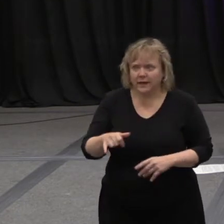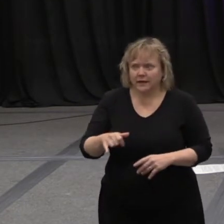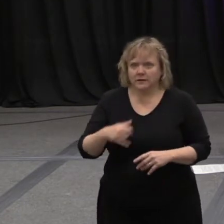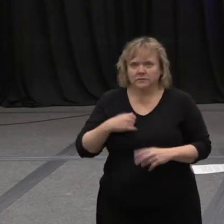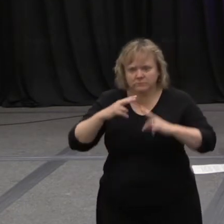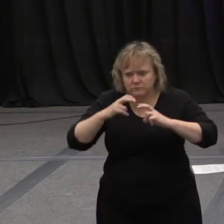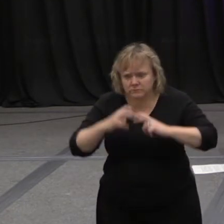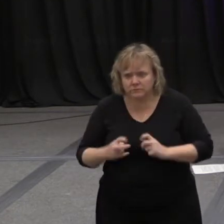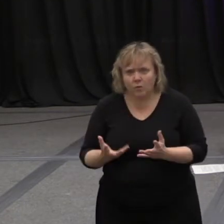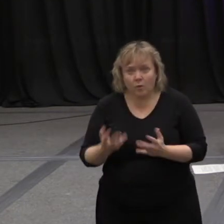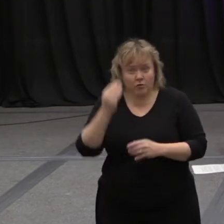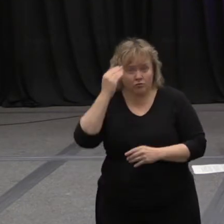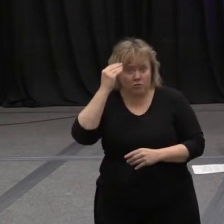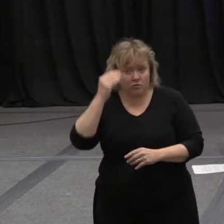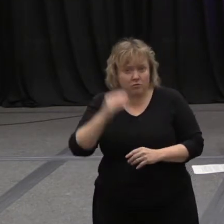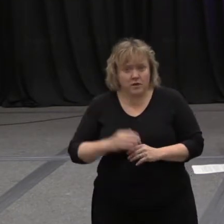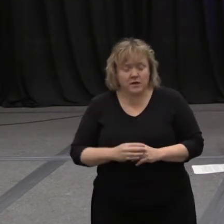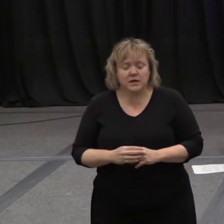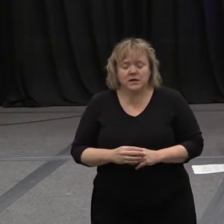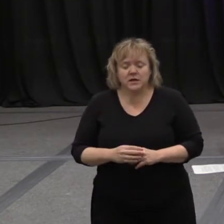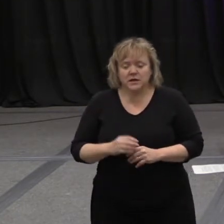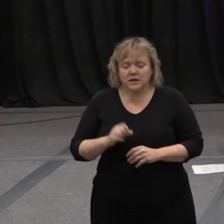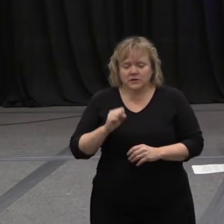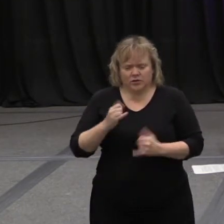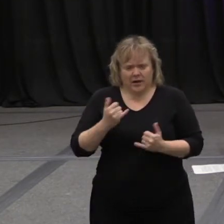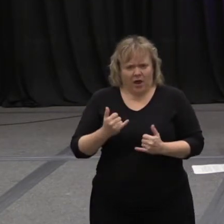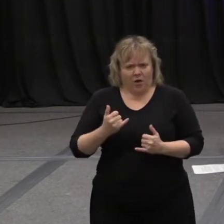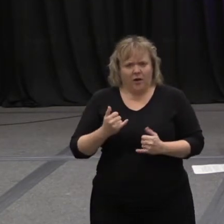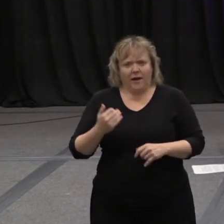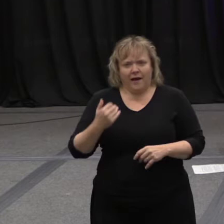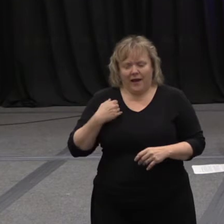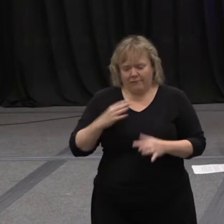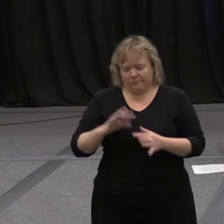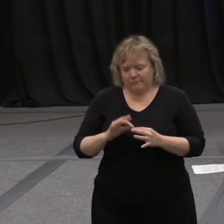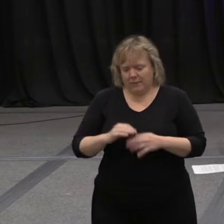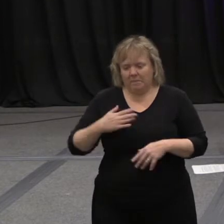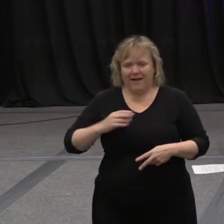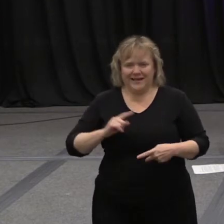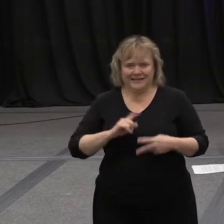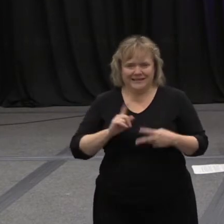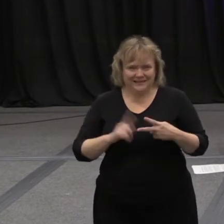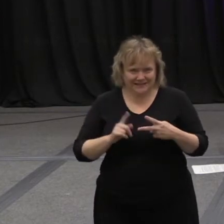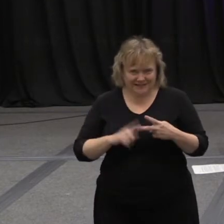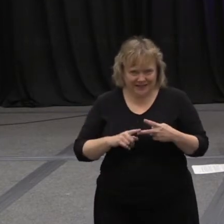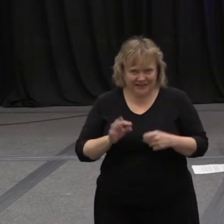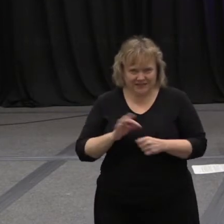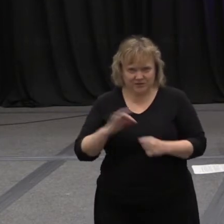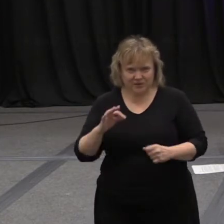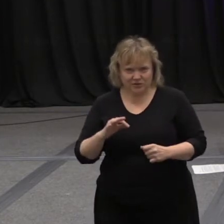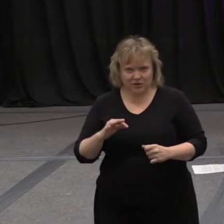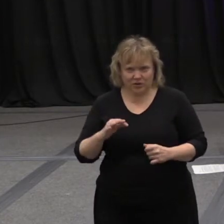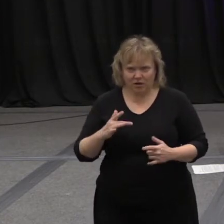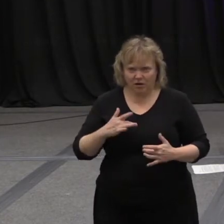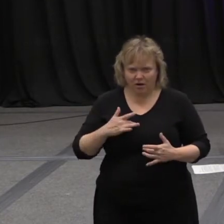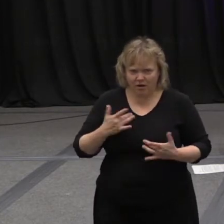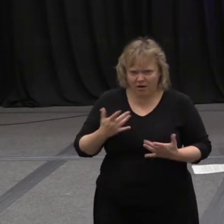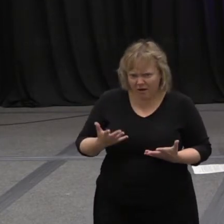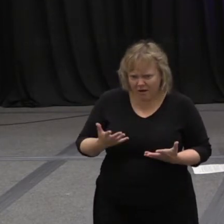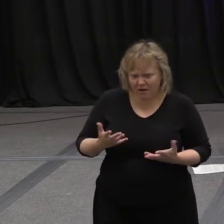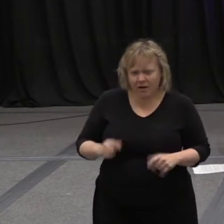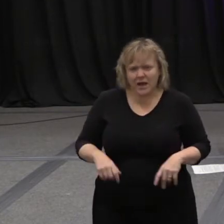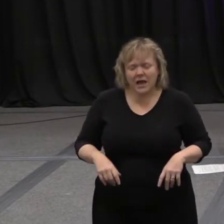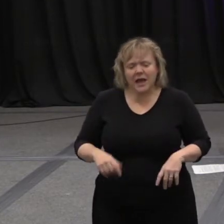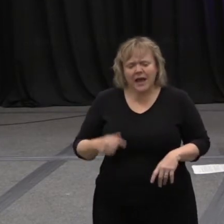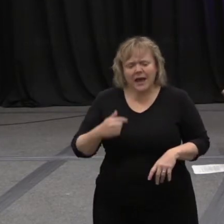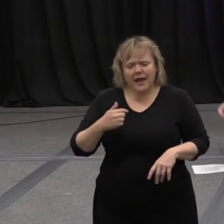second spiritual what? And this is where Ellen's head will explode. So I had recently